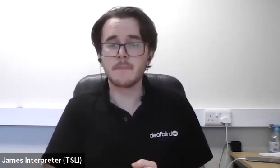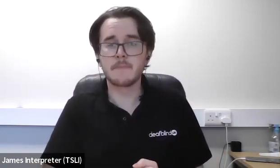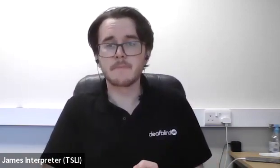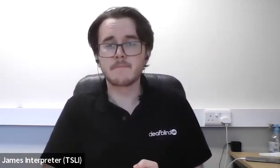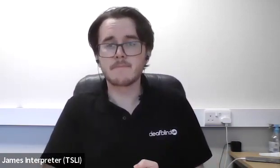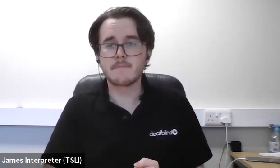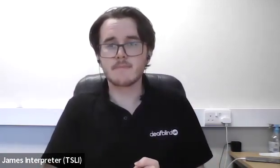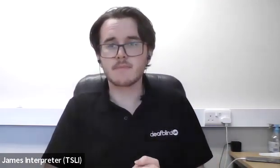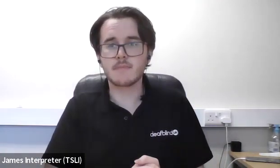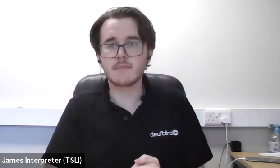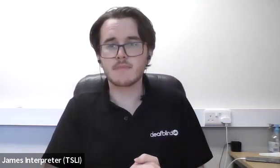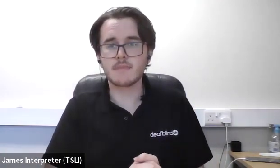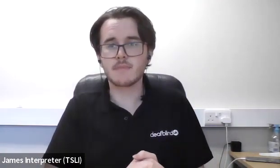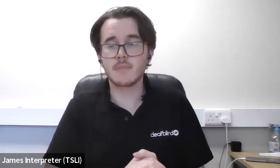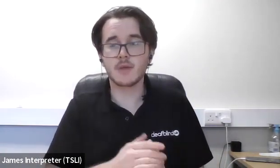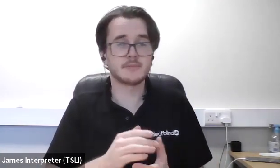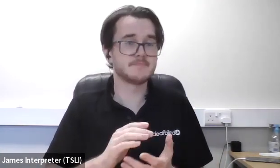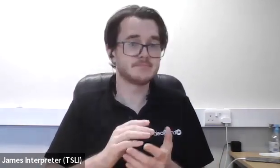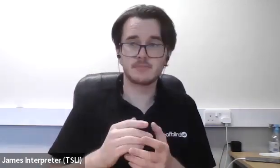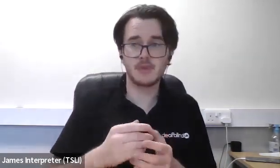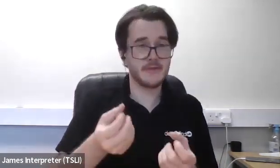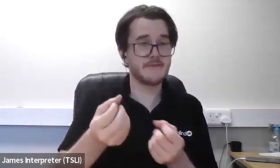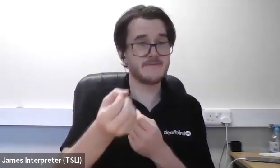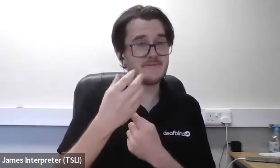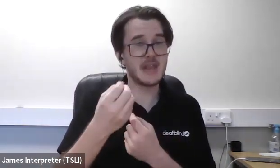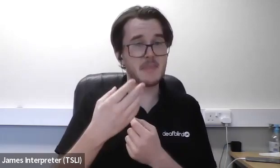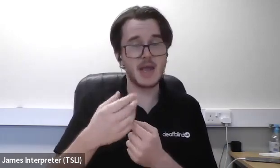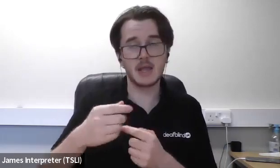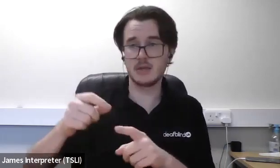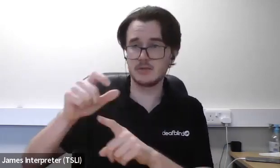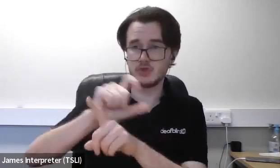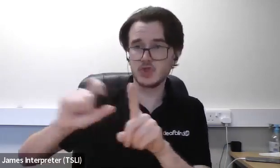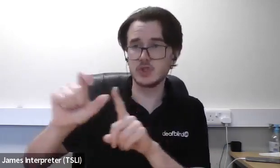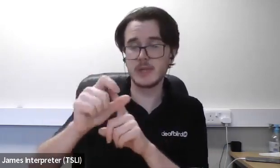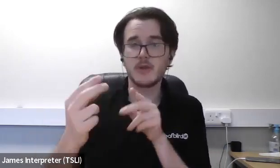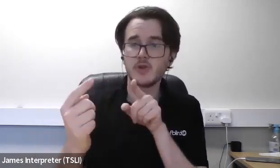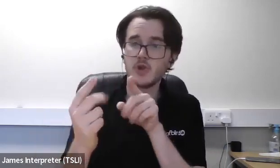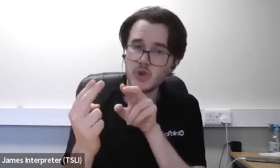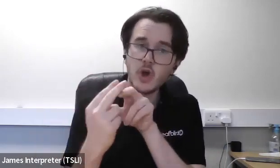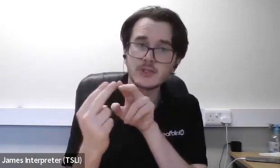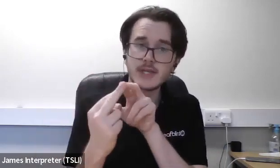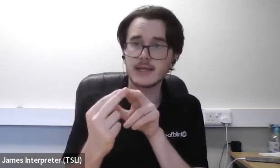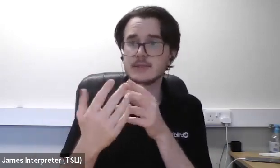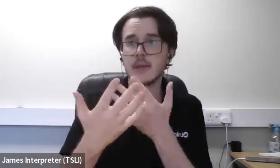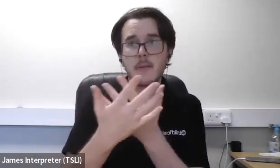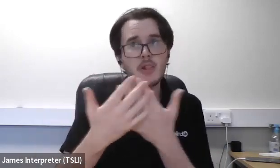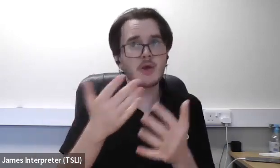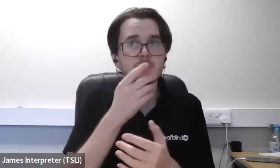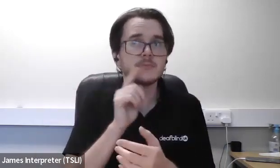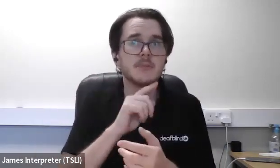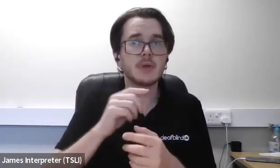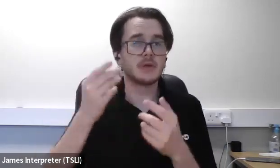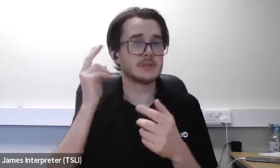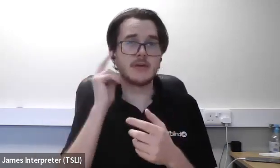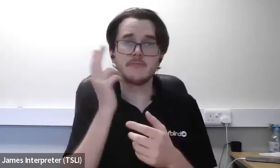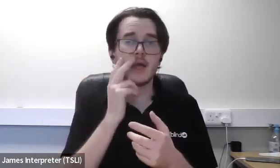The contacts and the feedback that we've had with our community, including many people with sensory loss, their